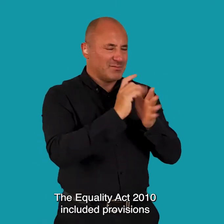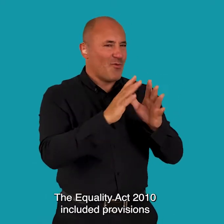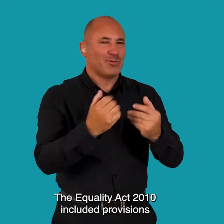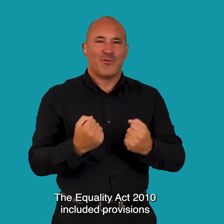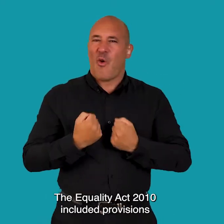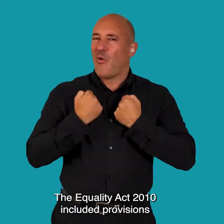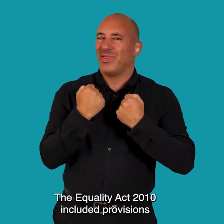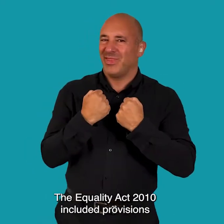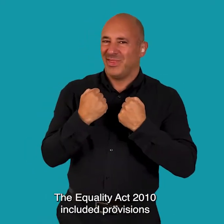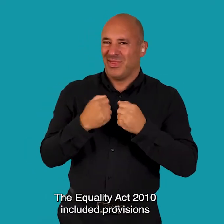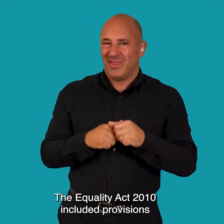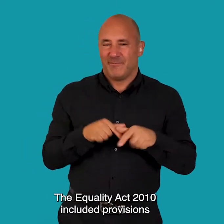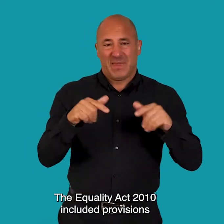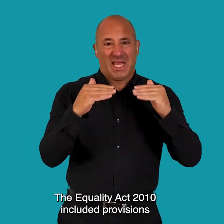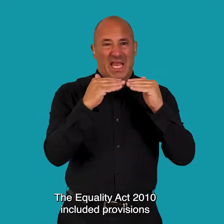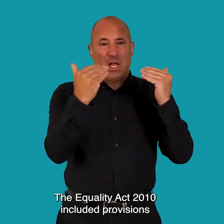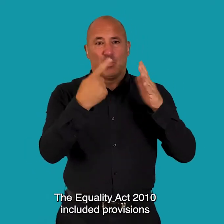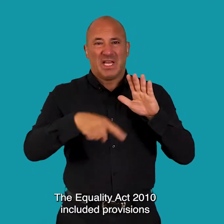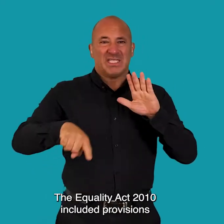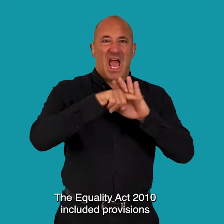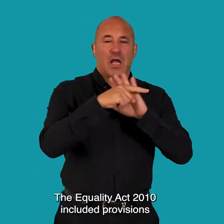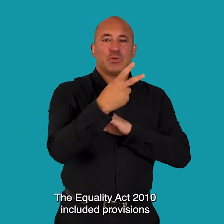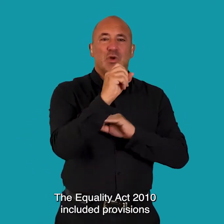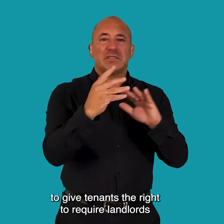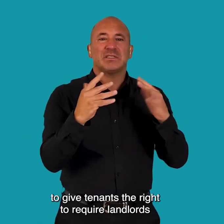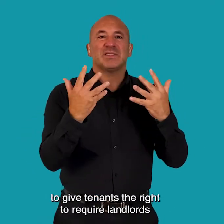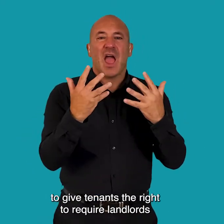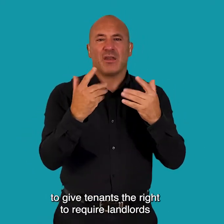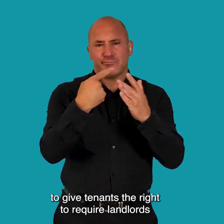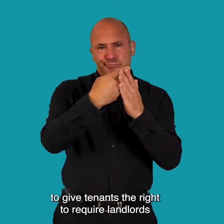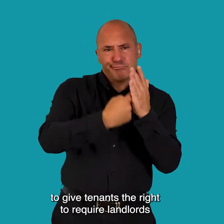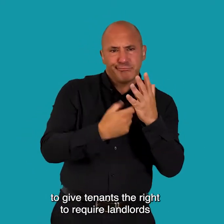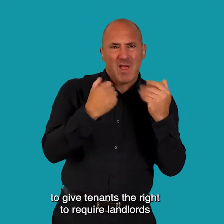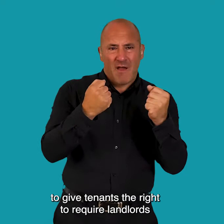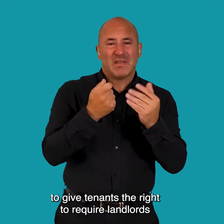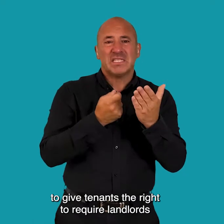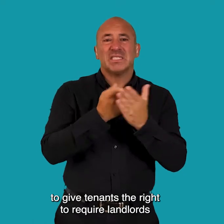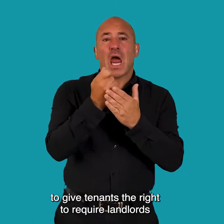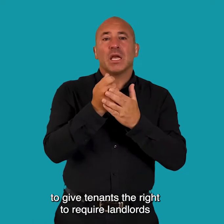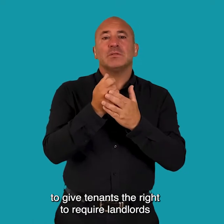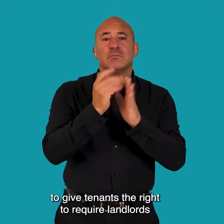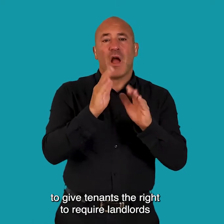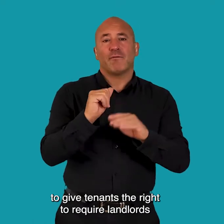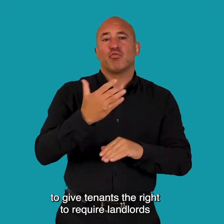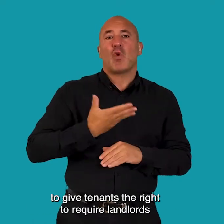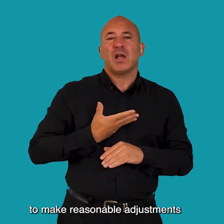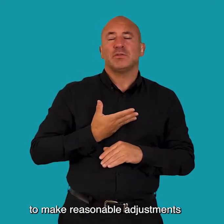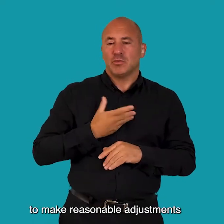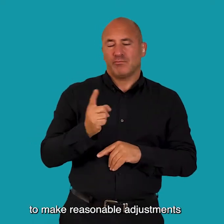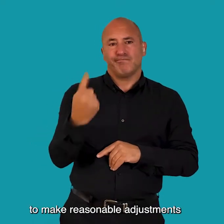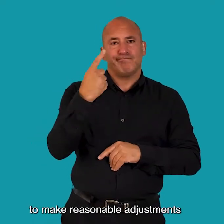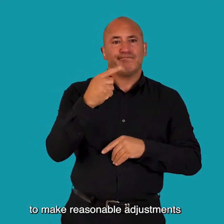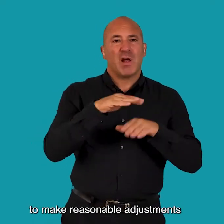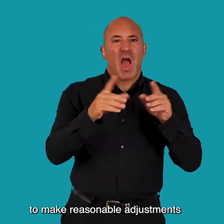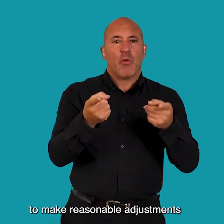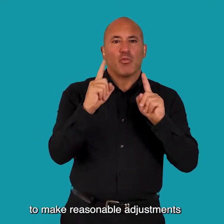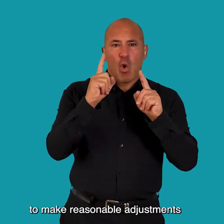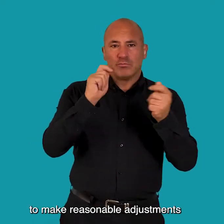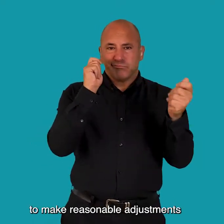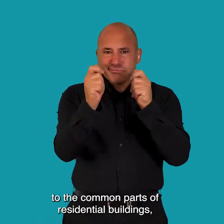Act 2010 included provisions to give tenants the right to require landlords to make reasonable adjustments to the